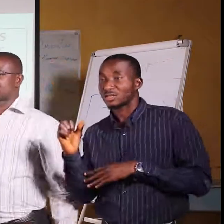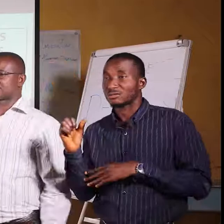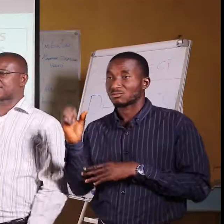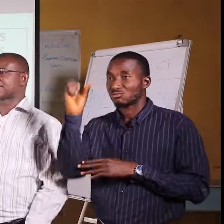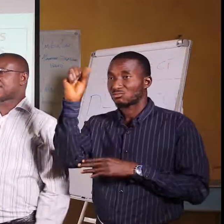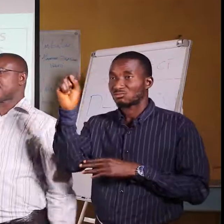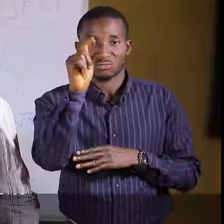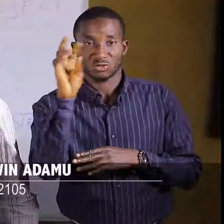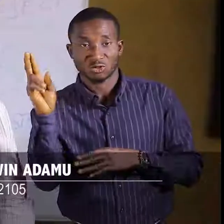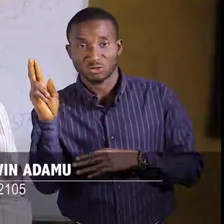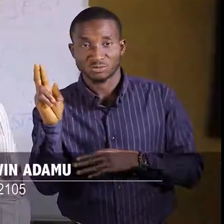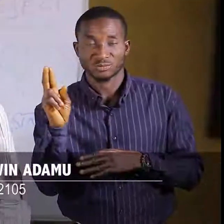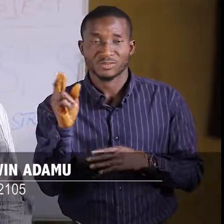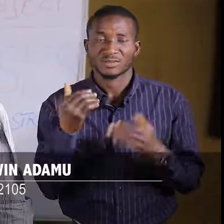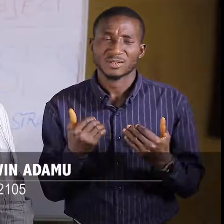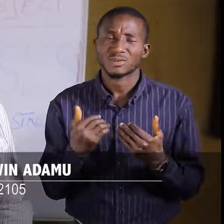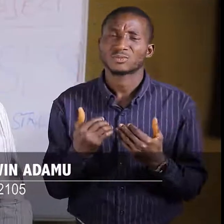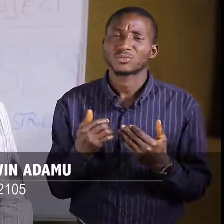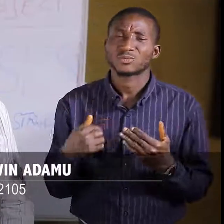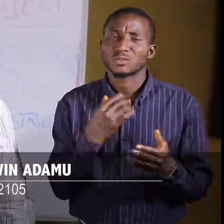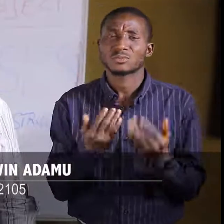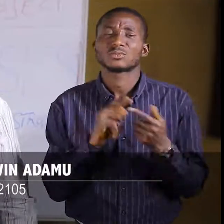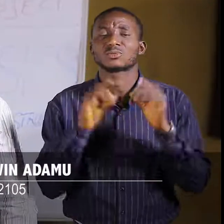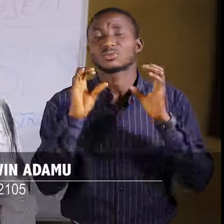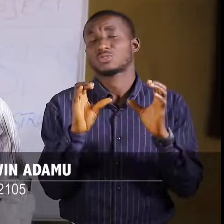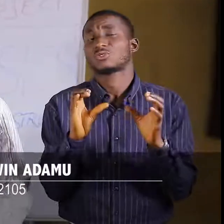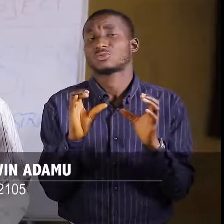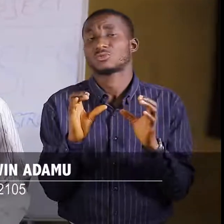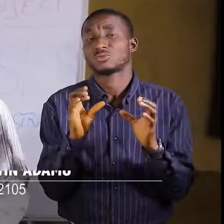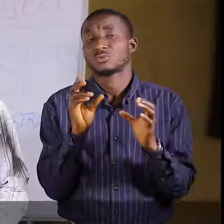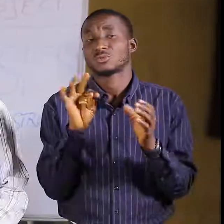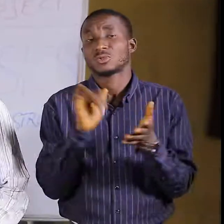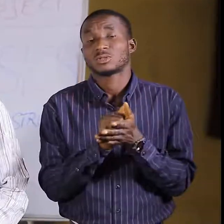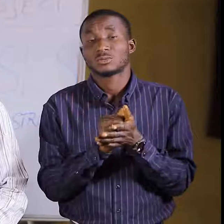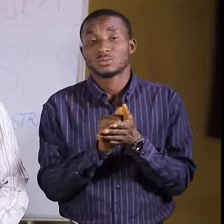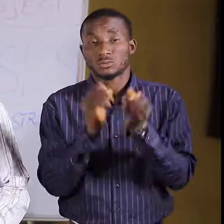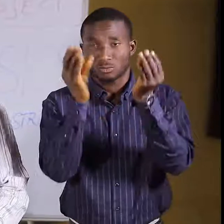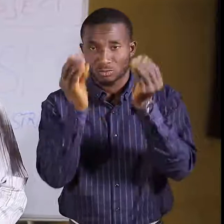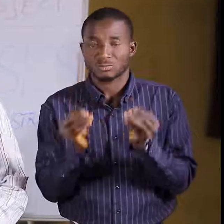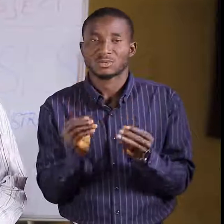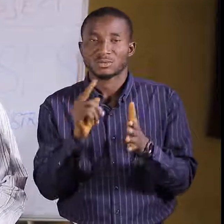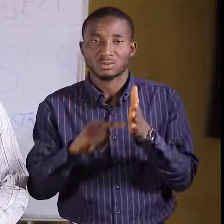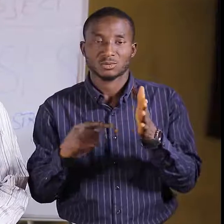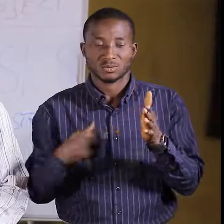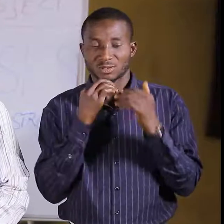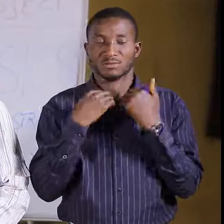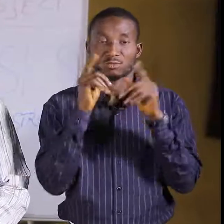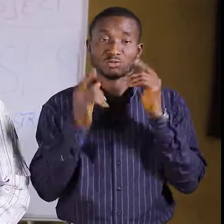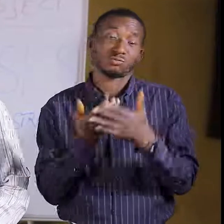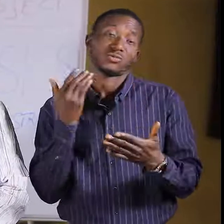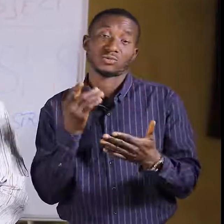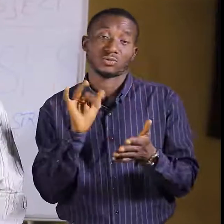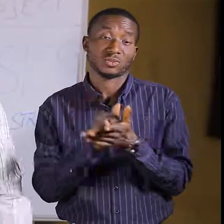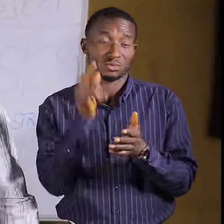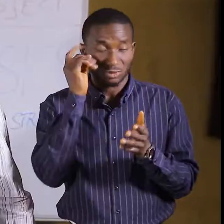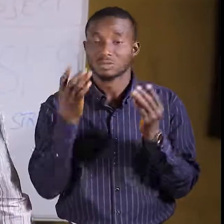Buki Hassan. I'm Napoleon Kure. I'm here to summarize what he has just discussed with you